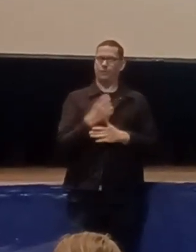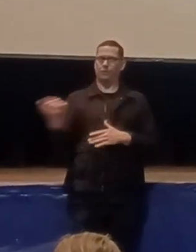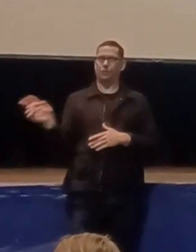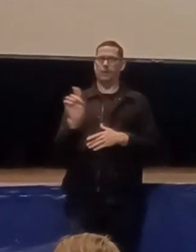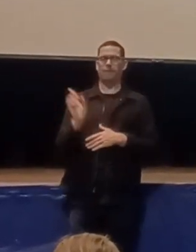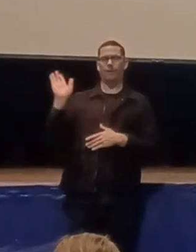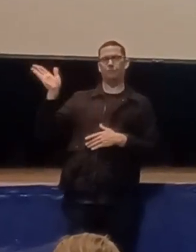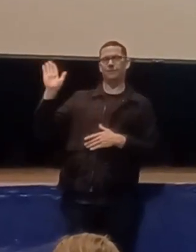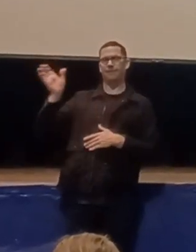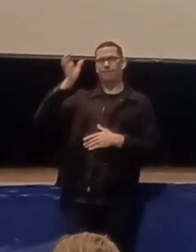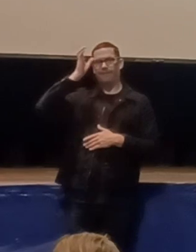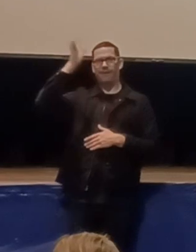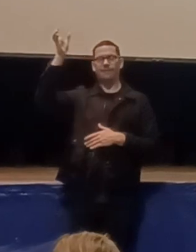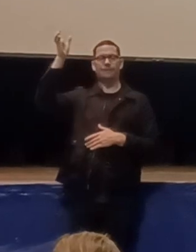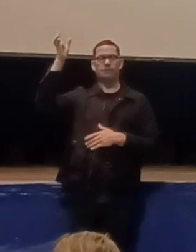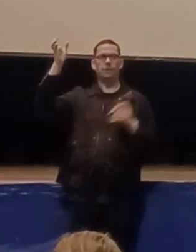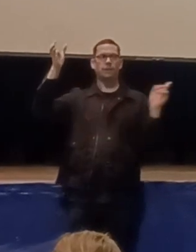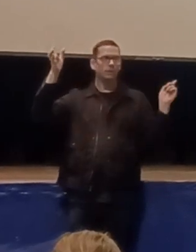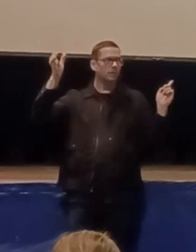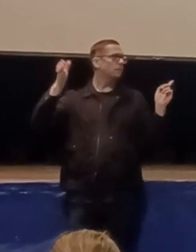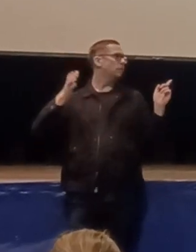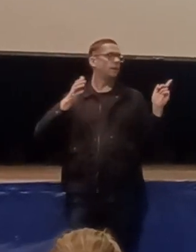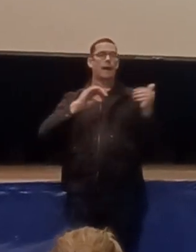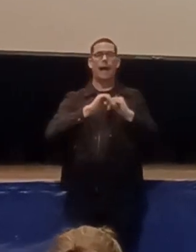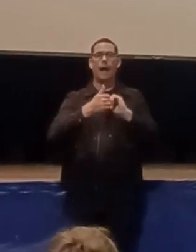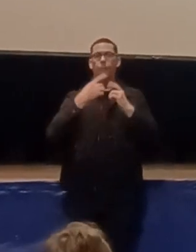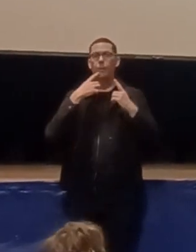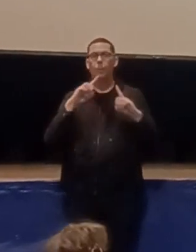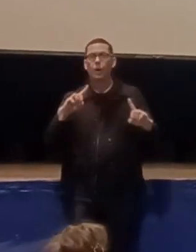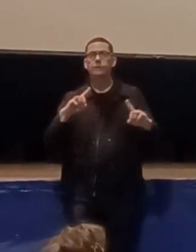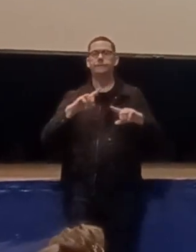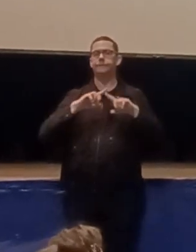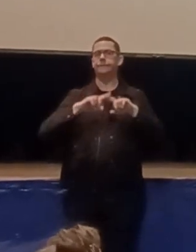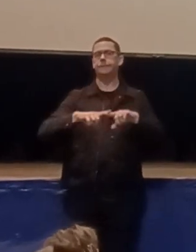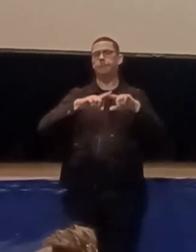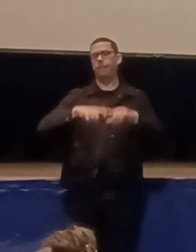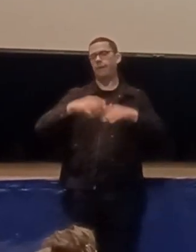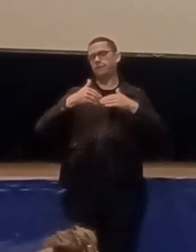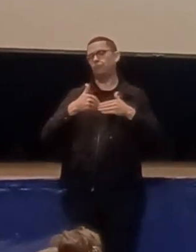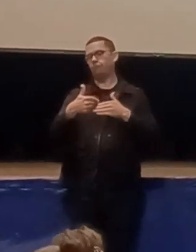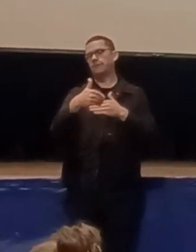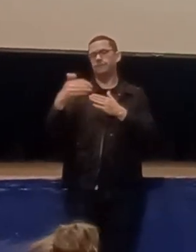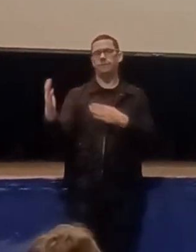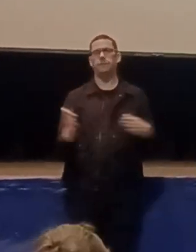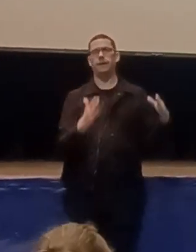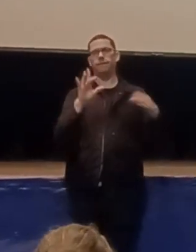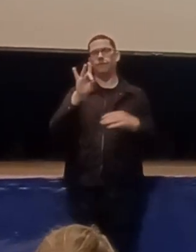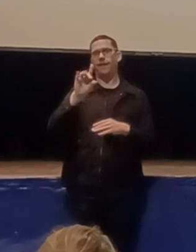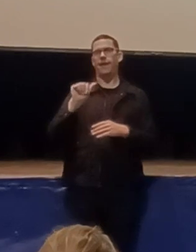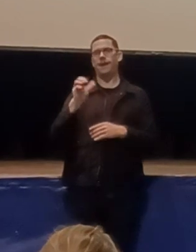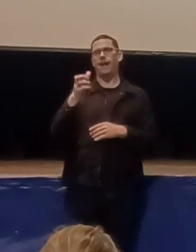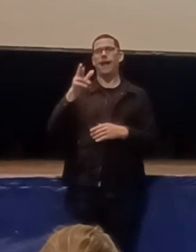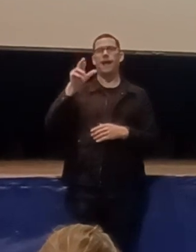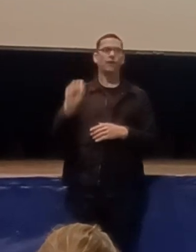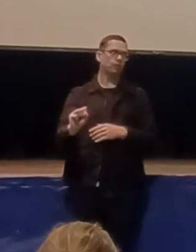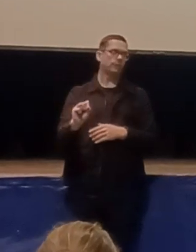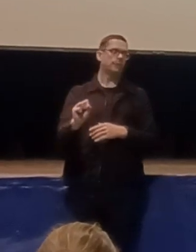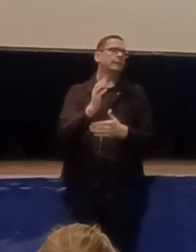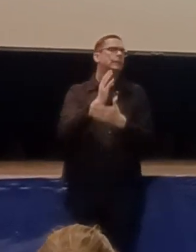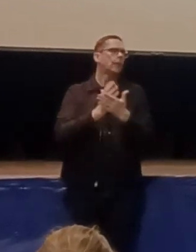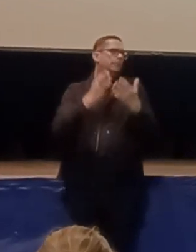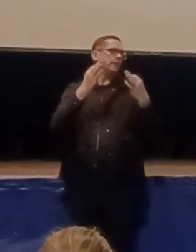gonna work is gonna be in part dependent on the rest of the planning for the 8 acres, and some decisions will need to be made about